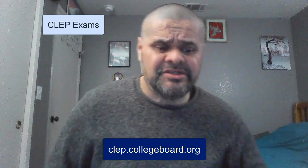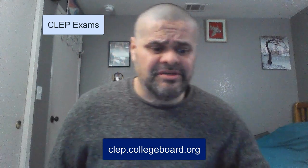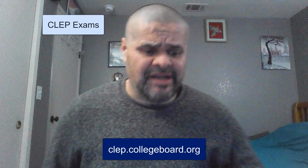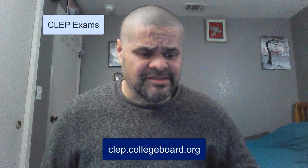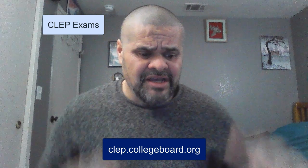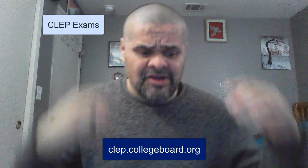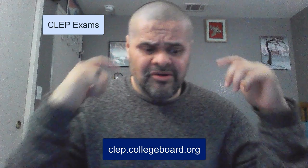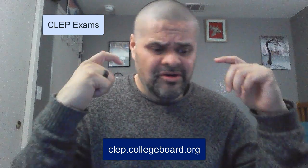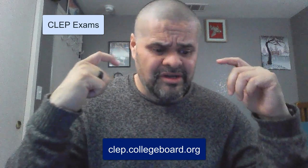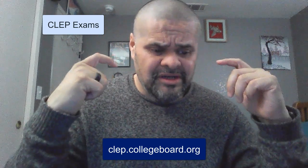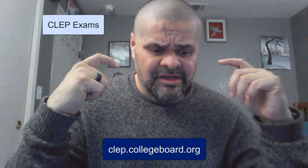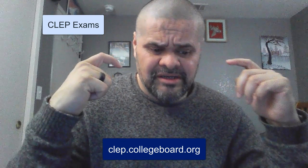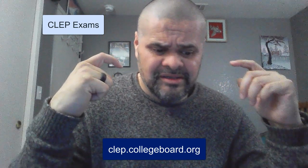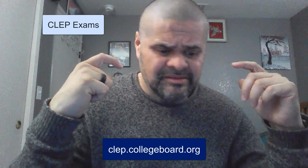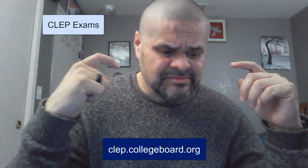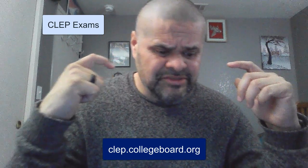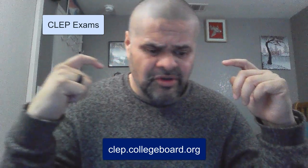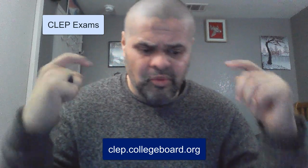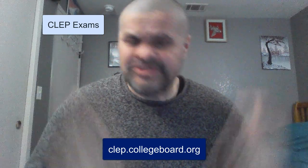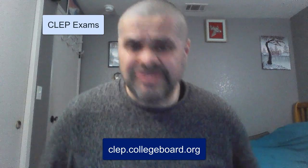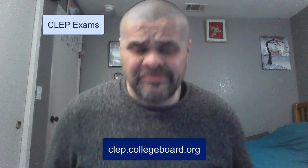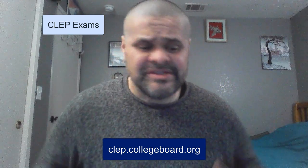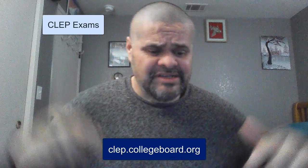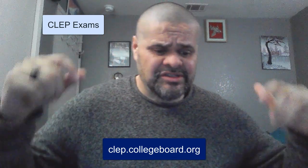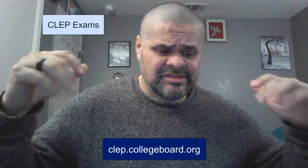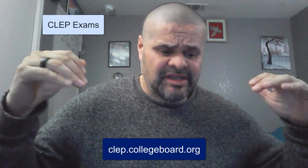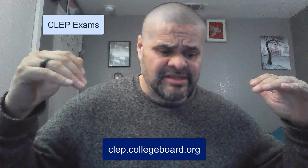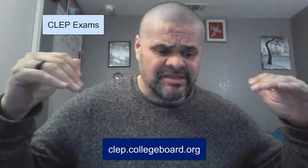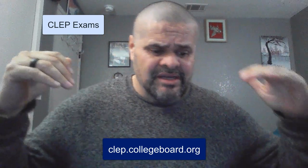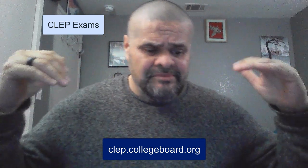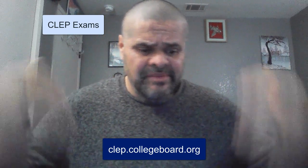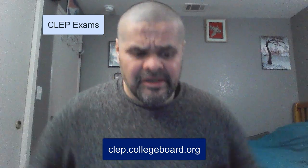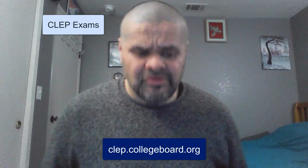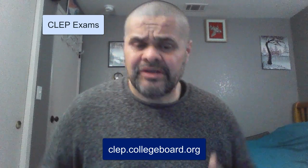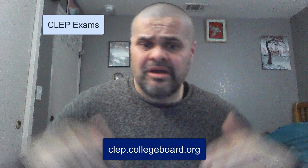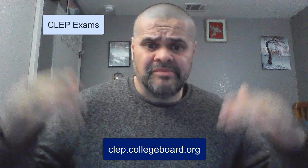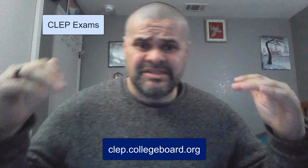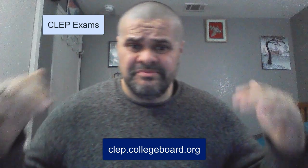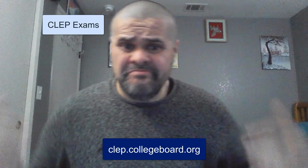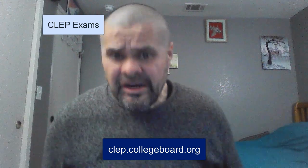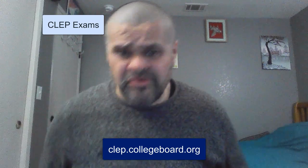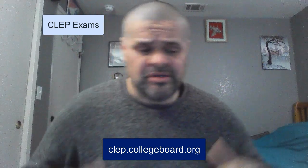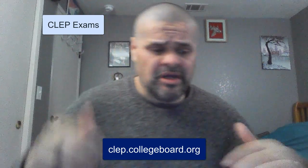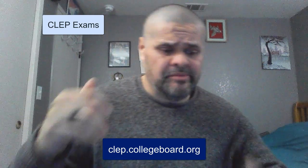chemistry class, or a Western civilizations class, microeconomics,